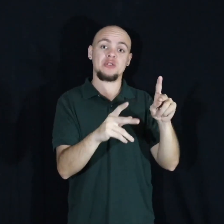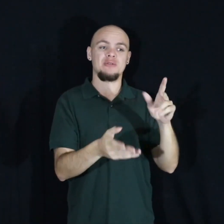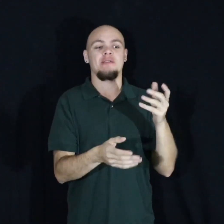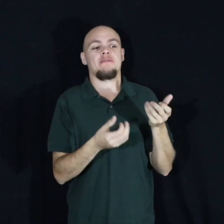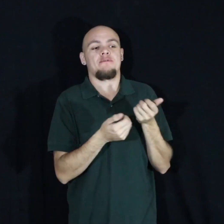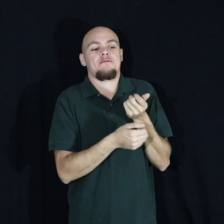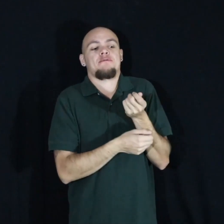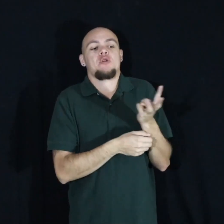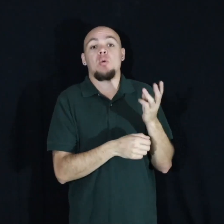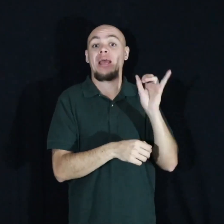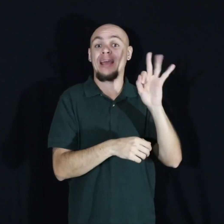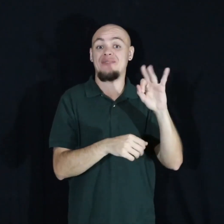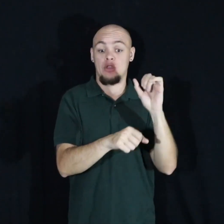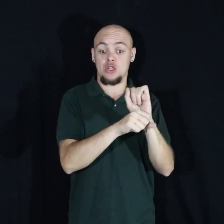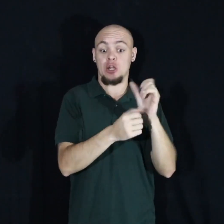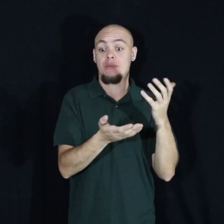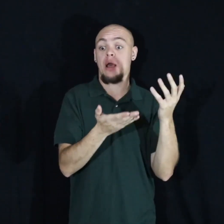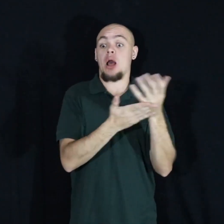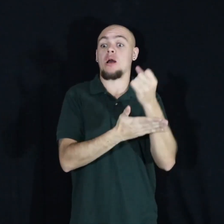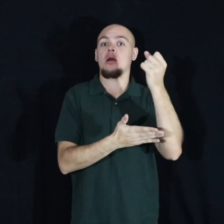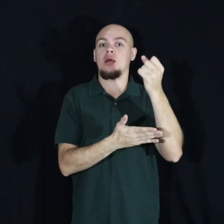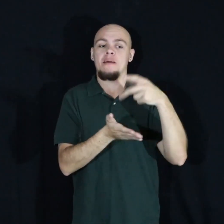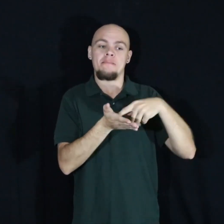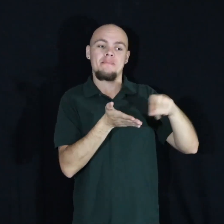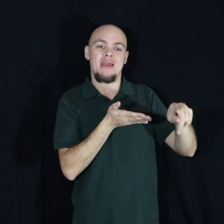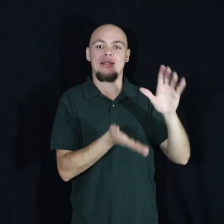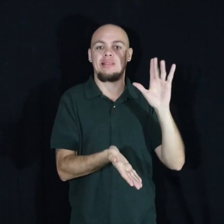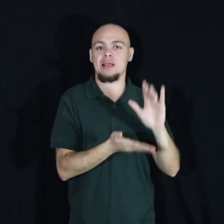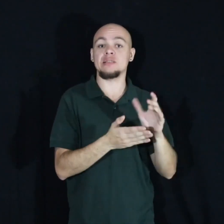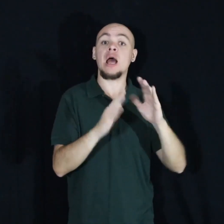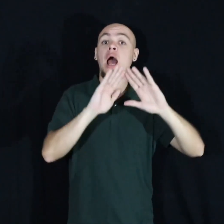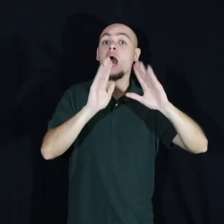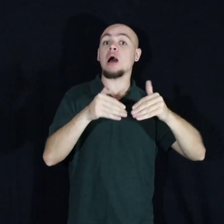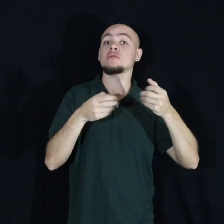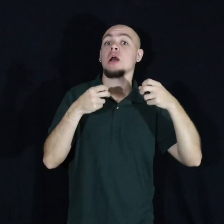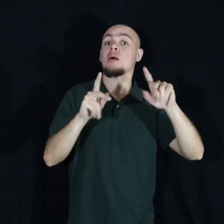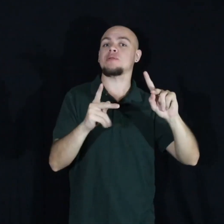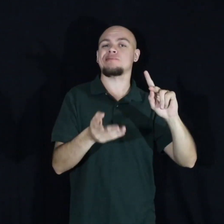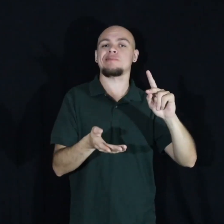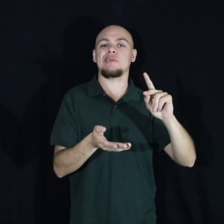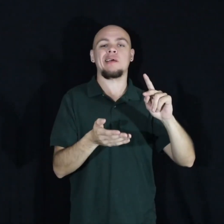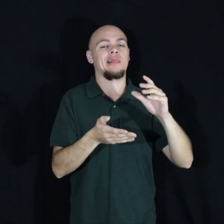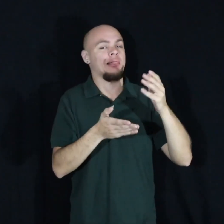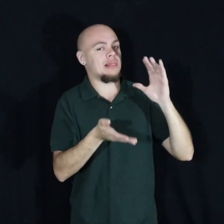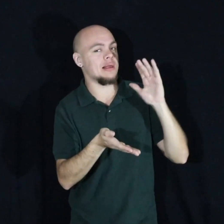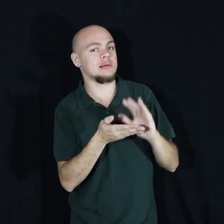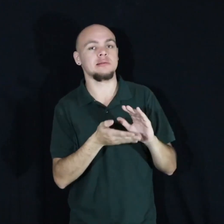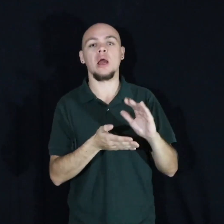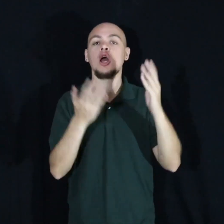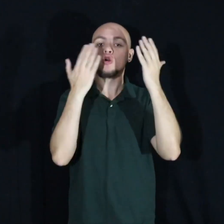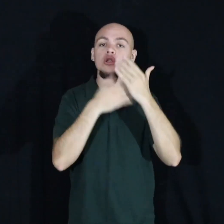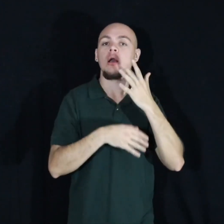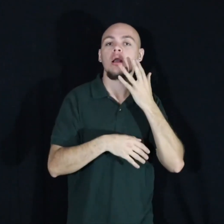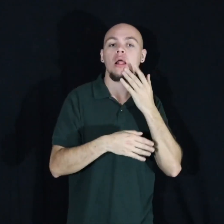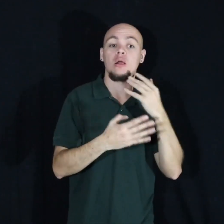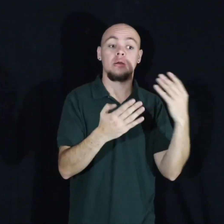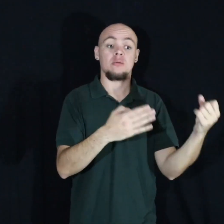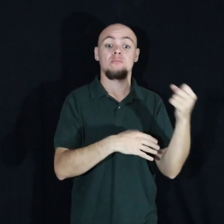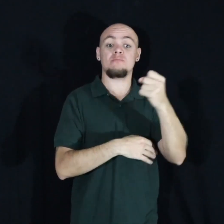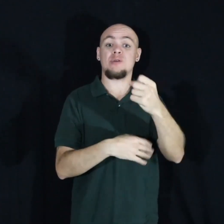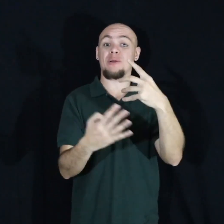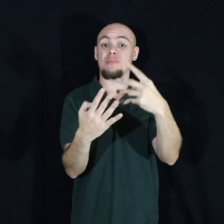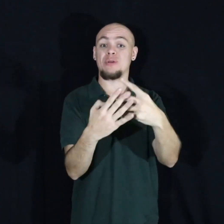when they do get the job, they're paid less, fewer housing opportunities, and people of darker skin tones are incarcerated at higher